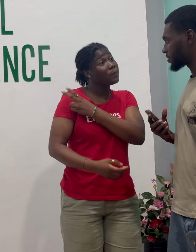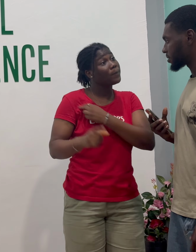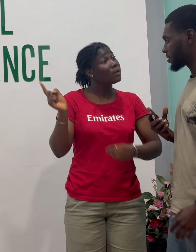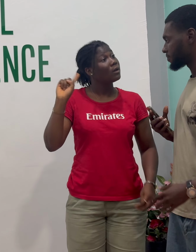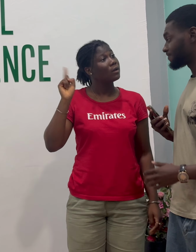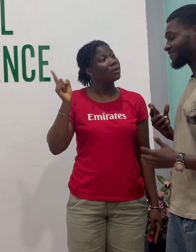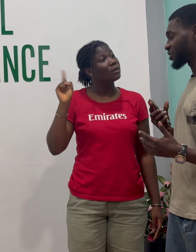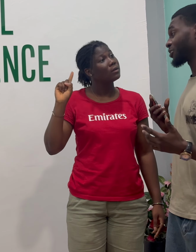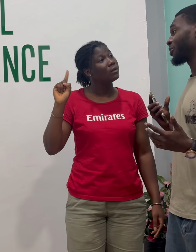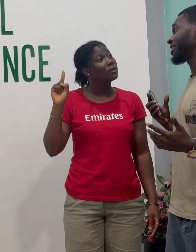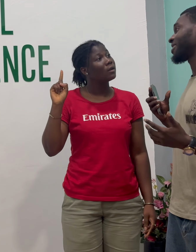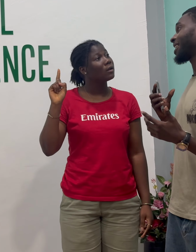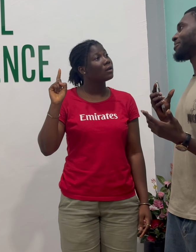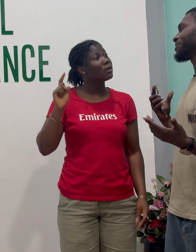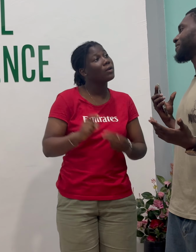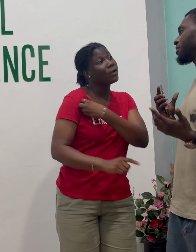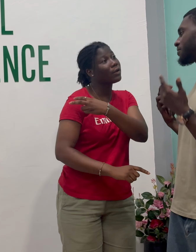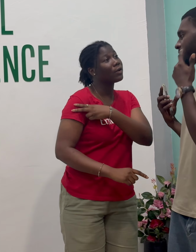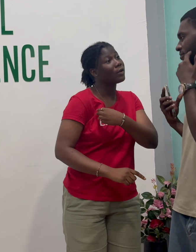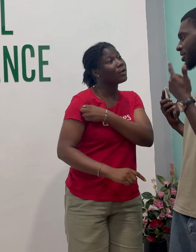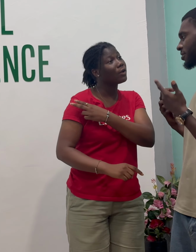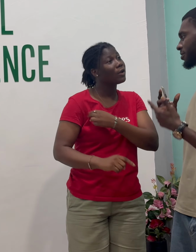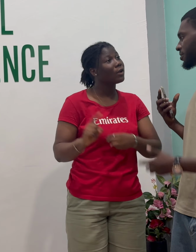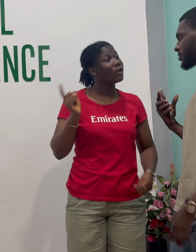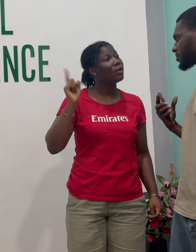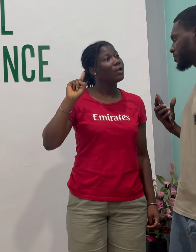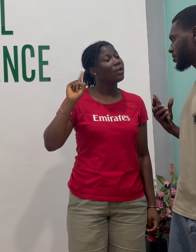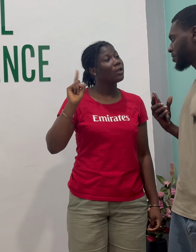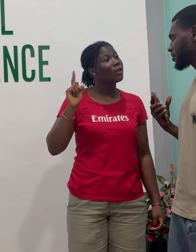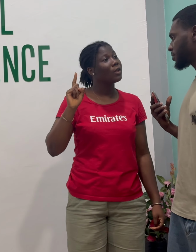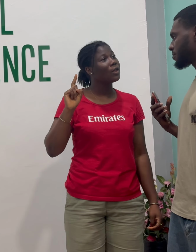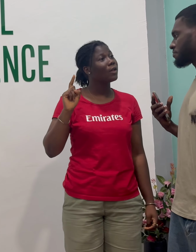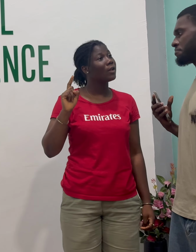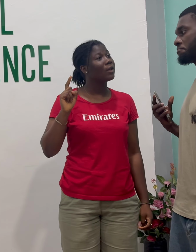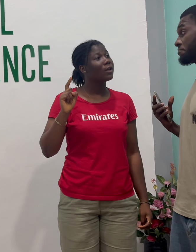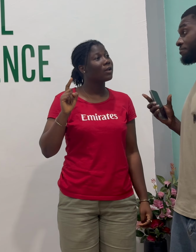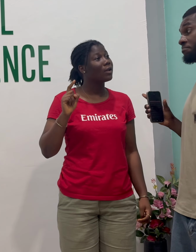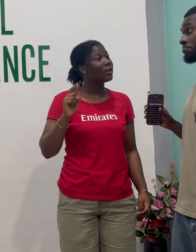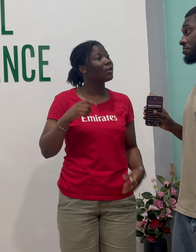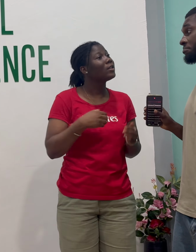understand. Sorry, I can't be of help. Okay.